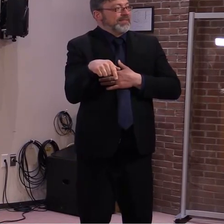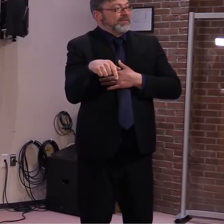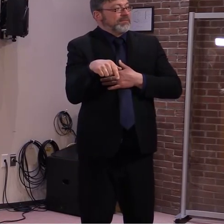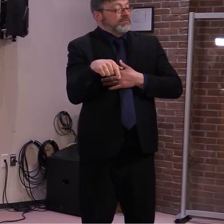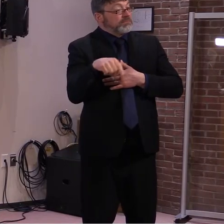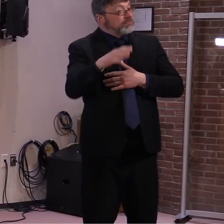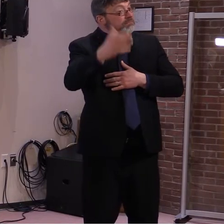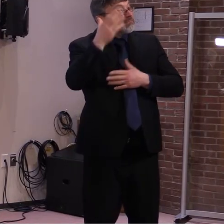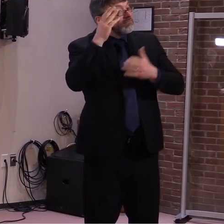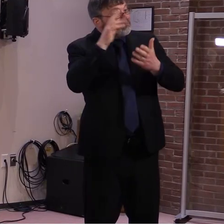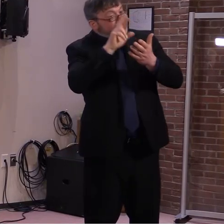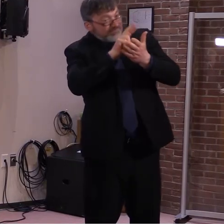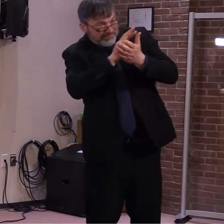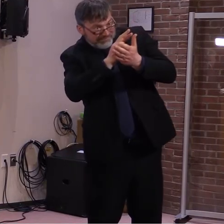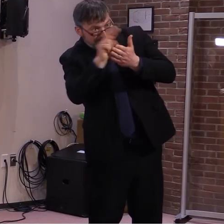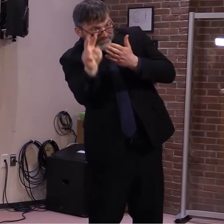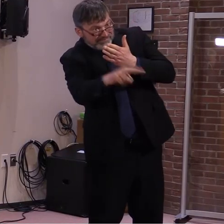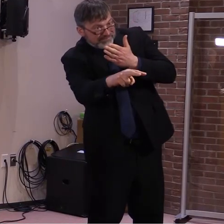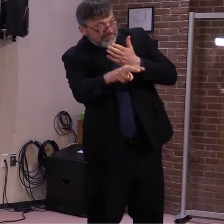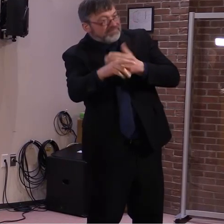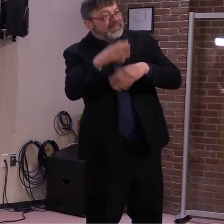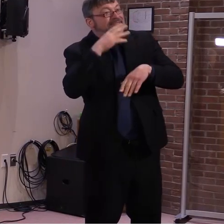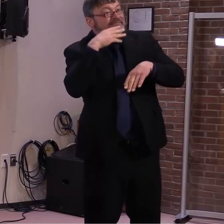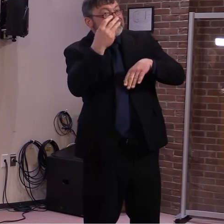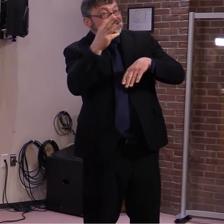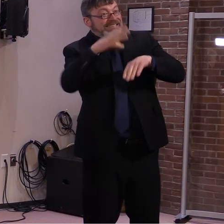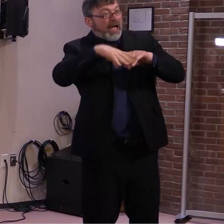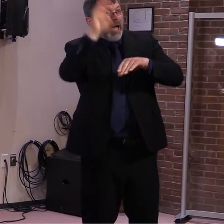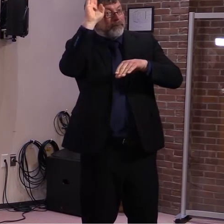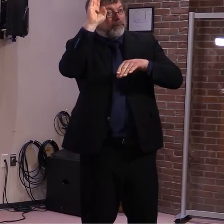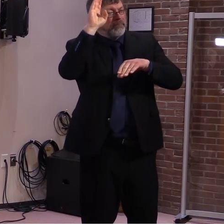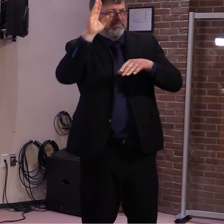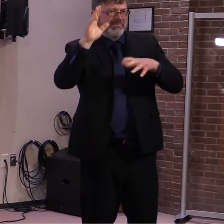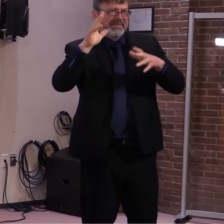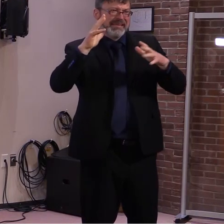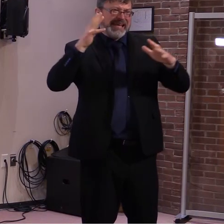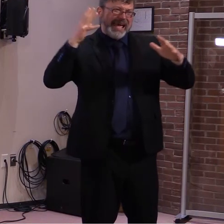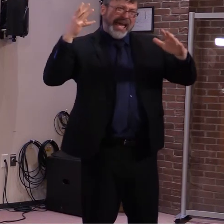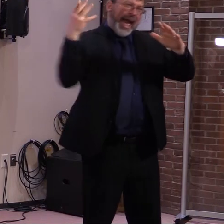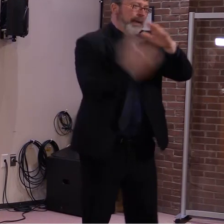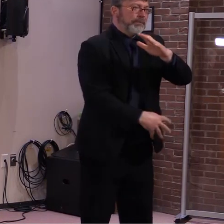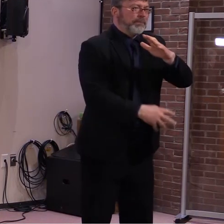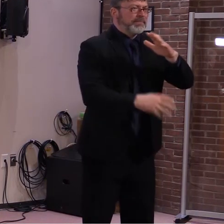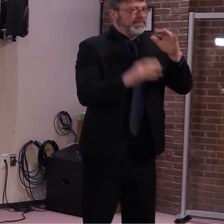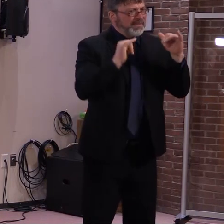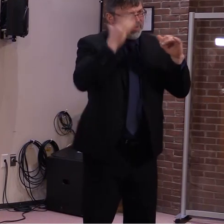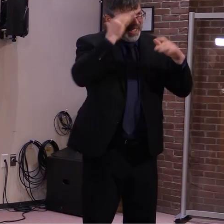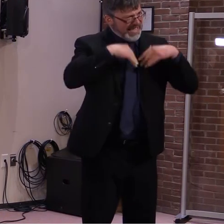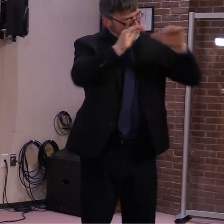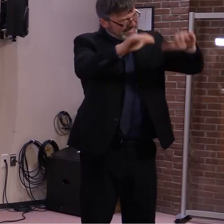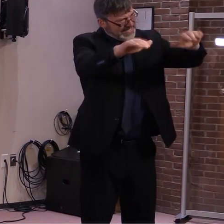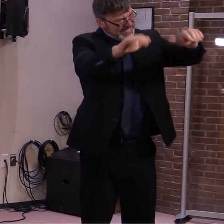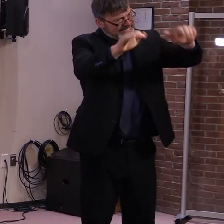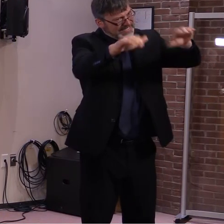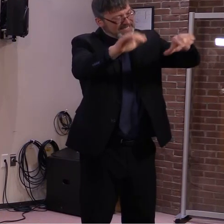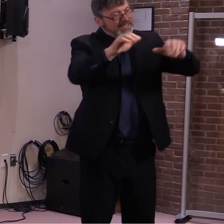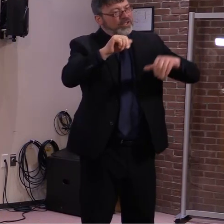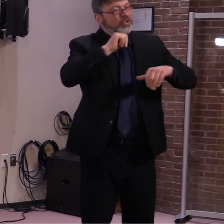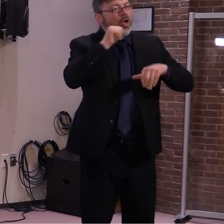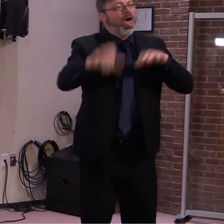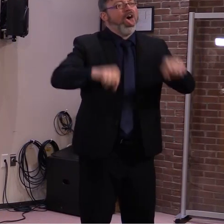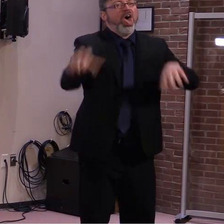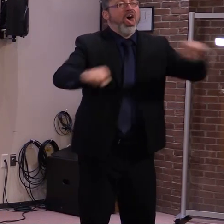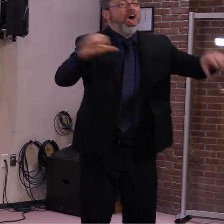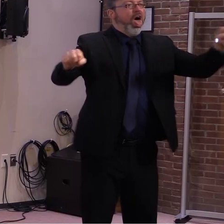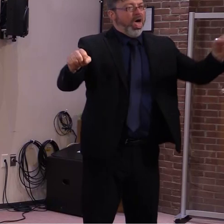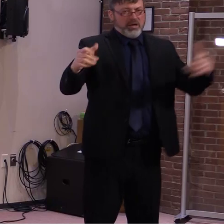make sure that everybody understands that we want to make sure there's slots available. But we